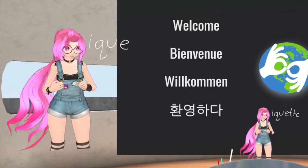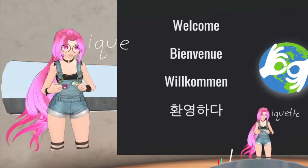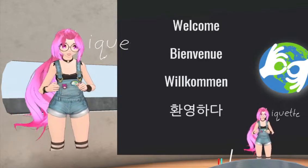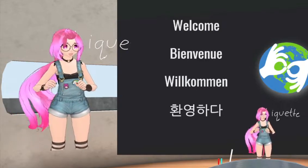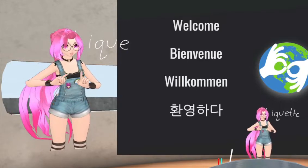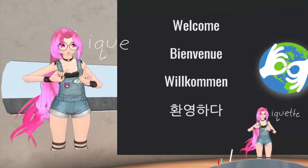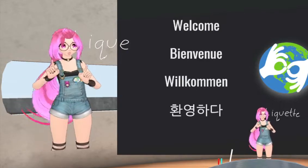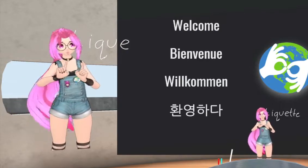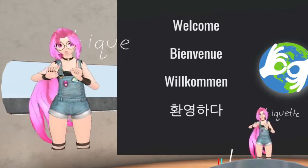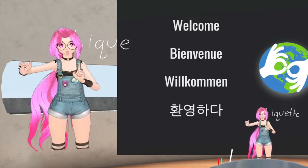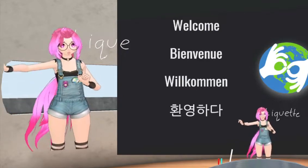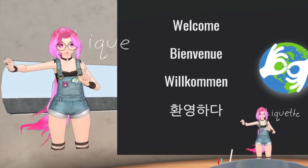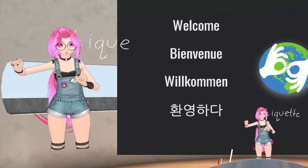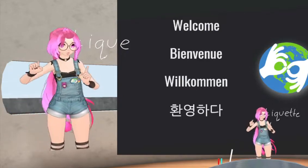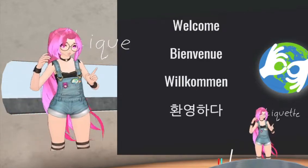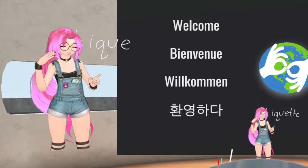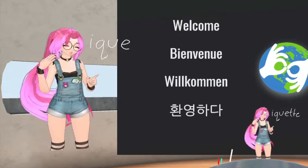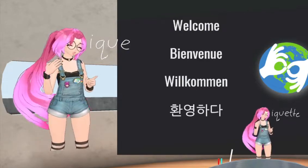Uh-huh.